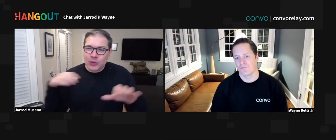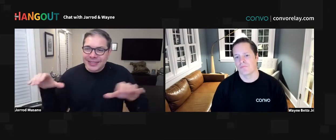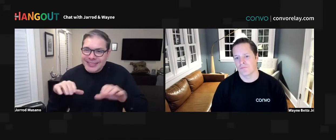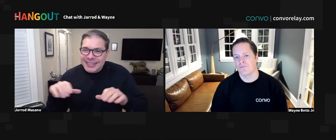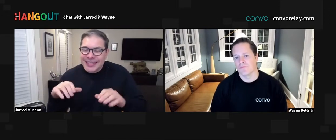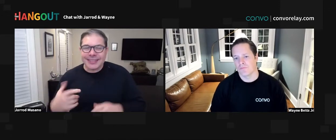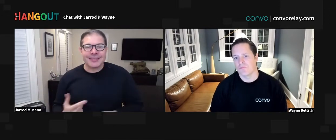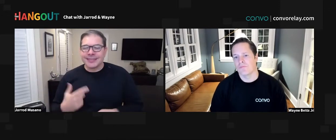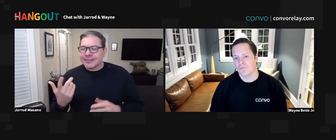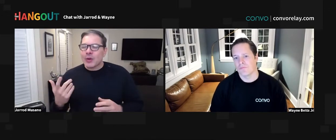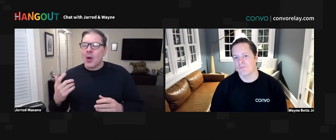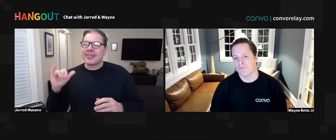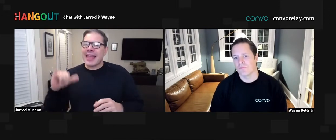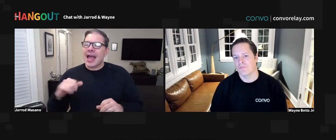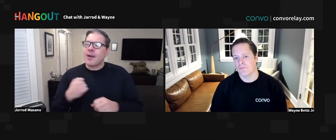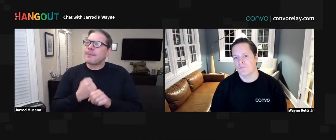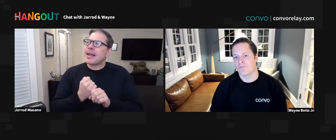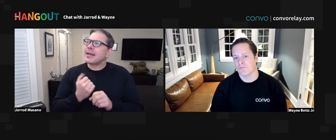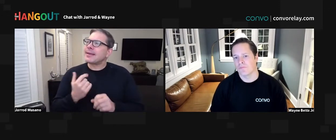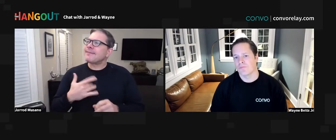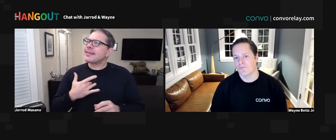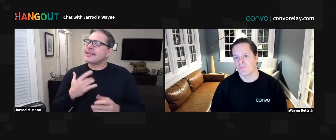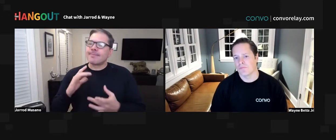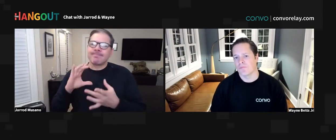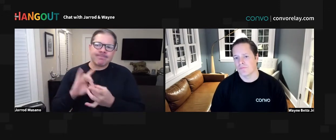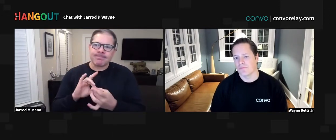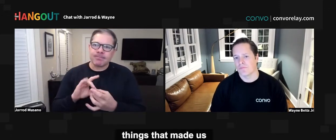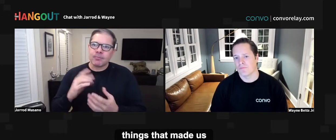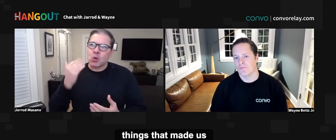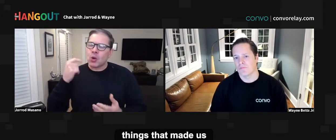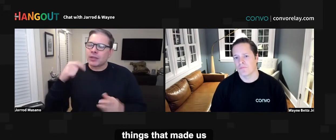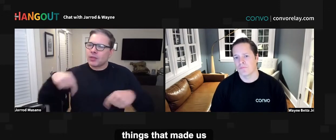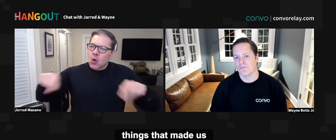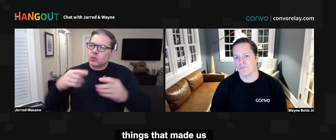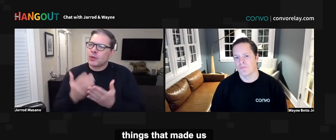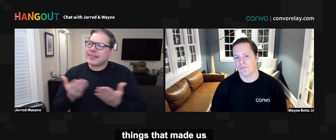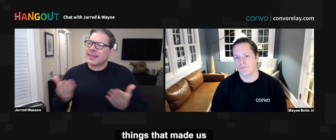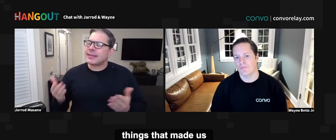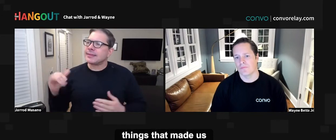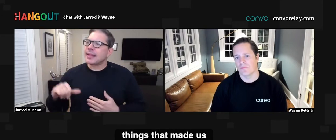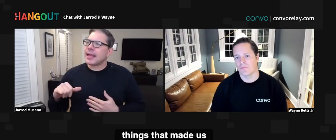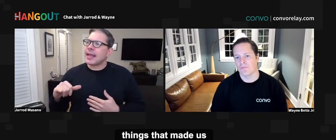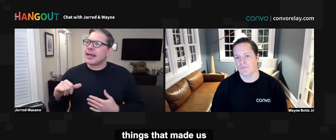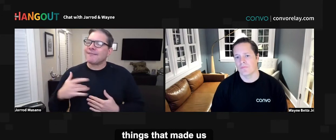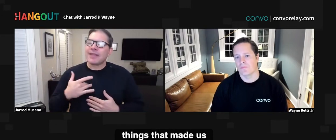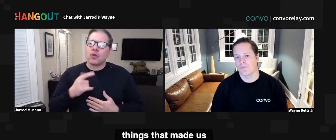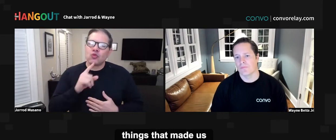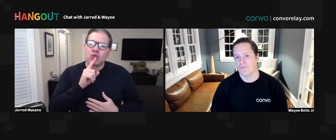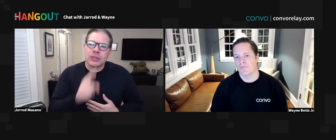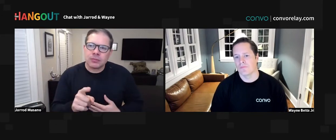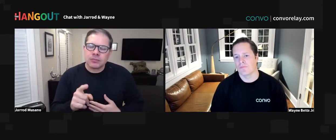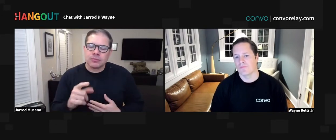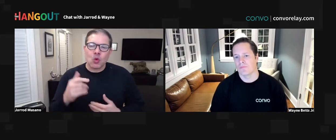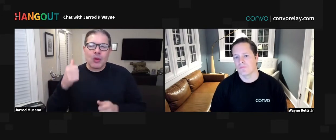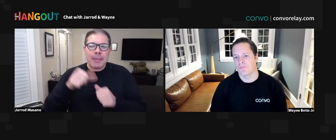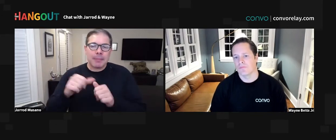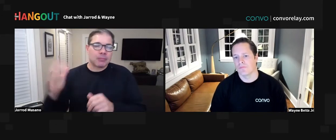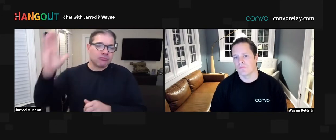very community oriented. The videos that we did, things that made us feel a real connection.